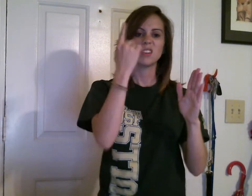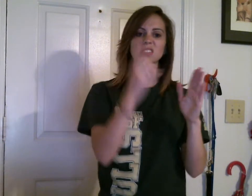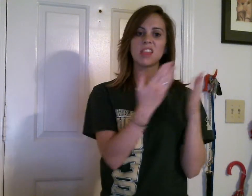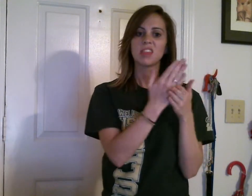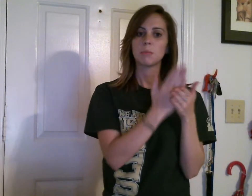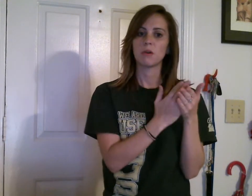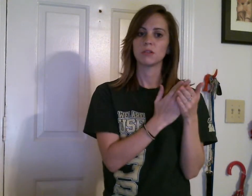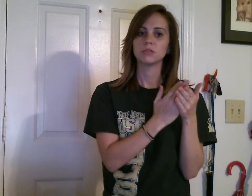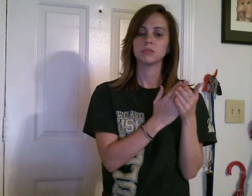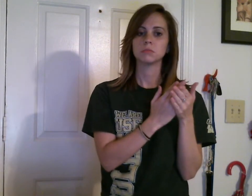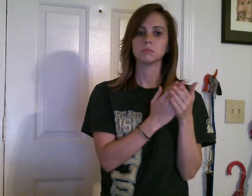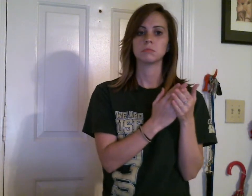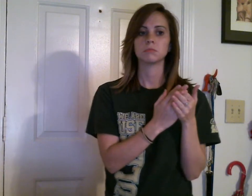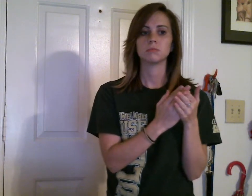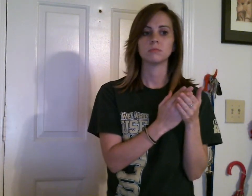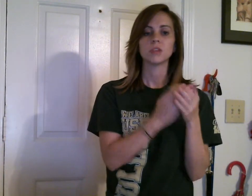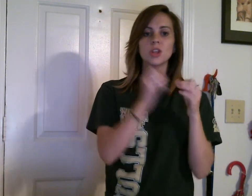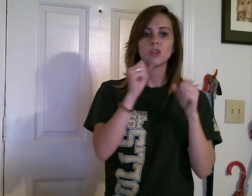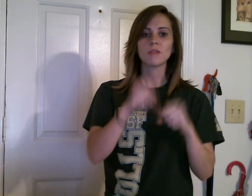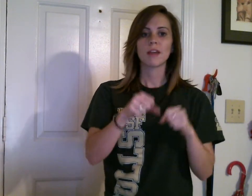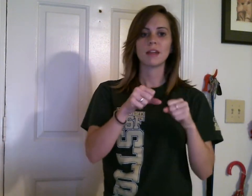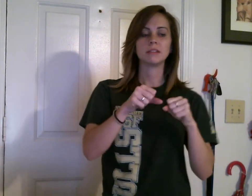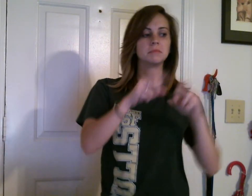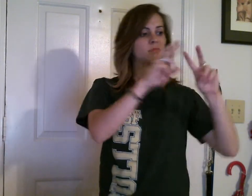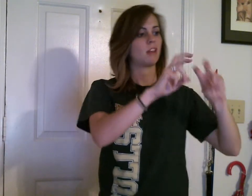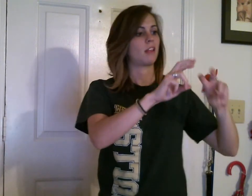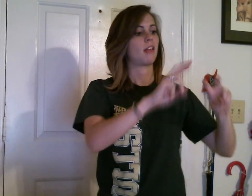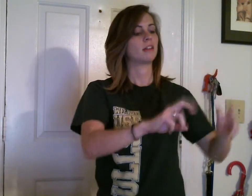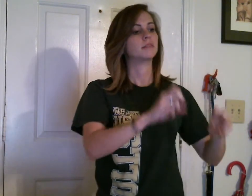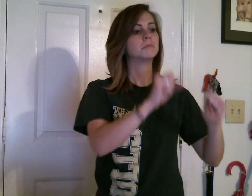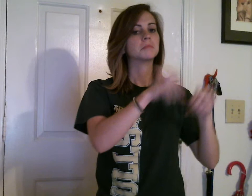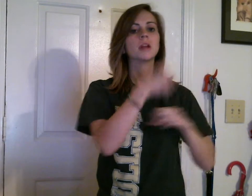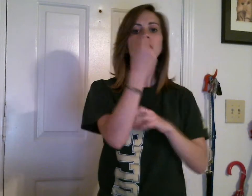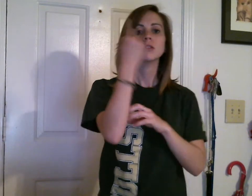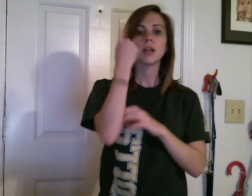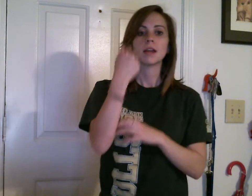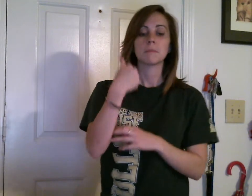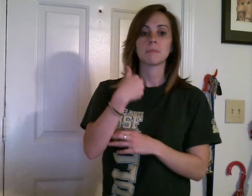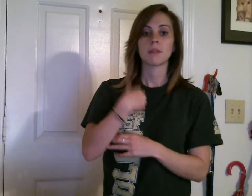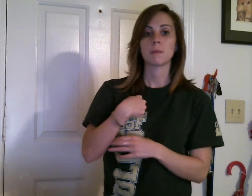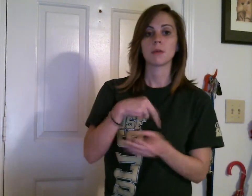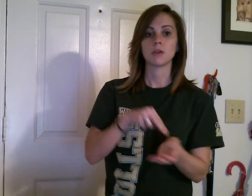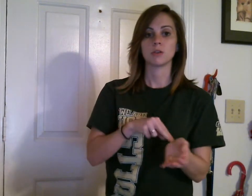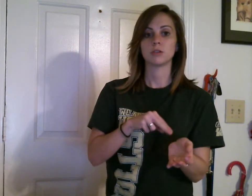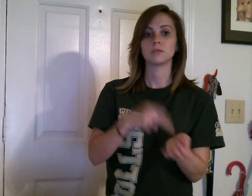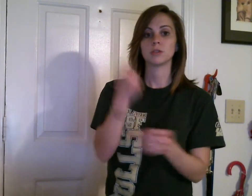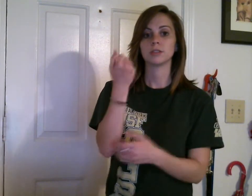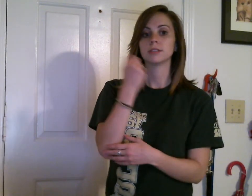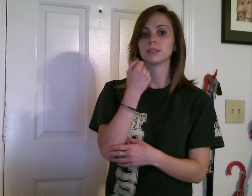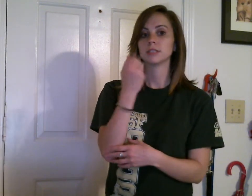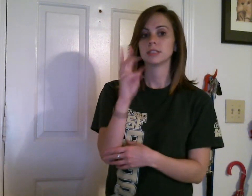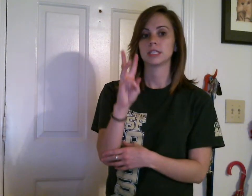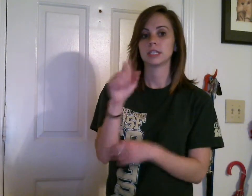at the parts, break it down, and kind of get an idea. I've been a nurse for 16 years. There's medical terms out there that I have